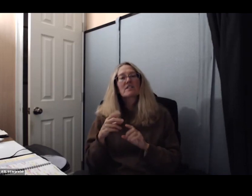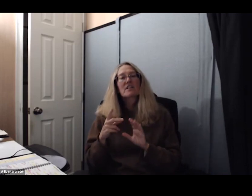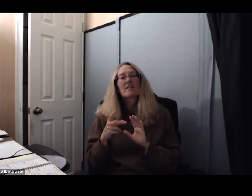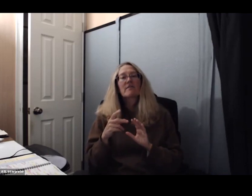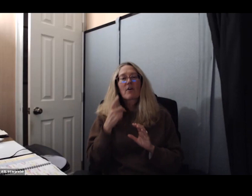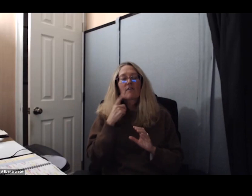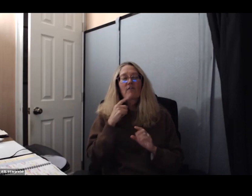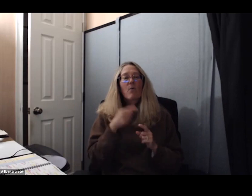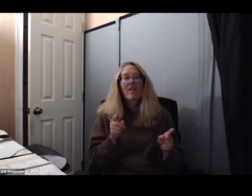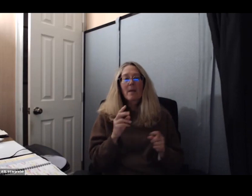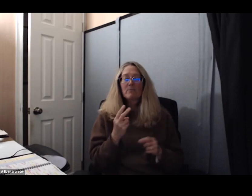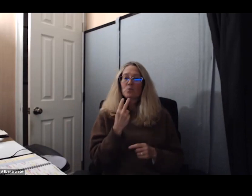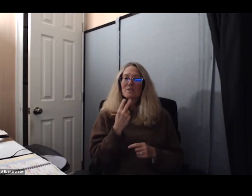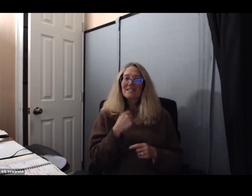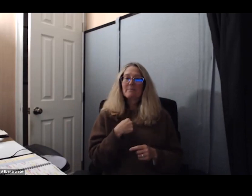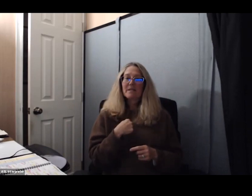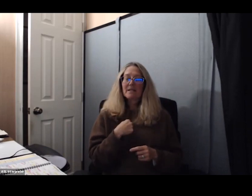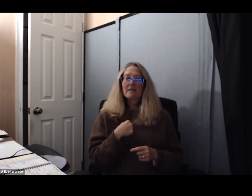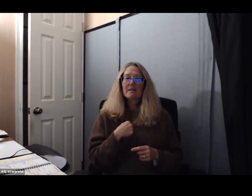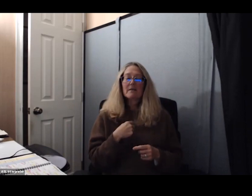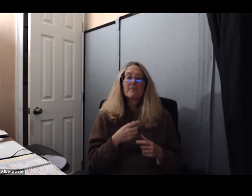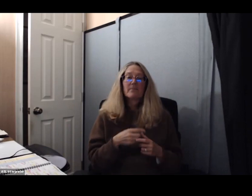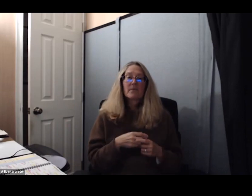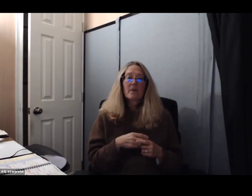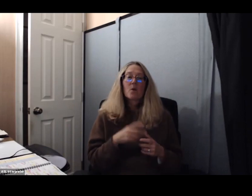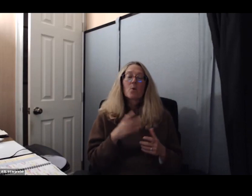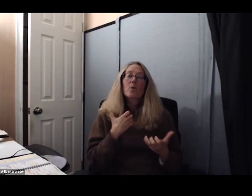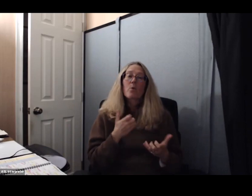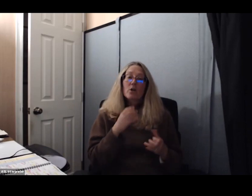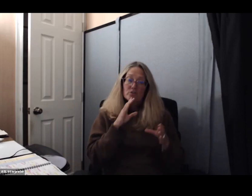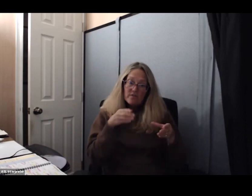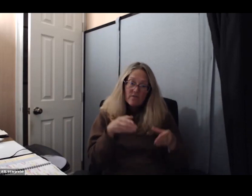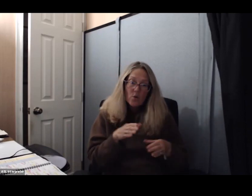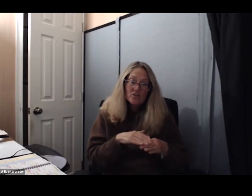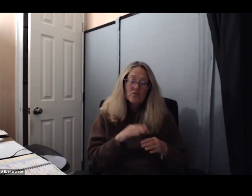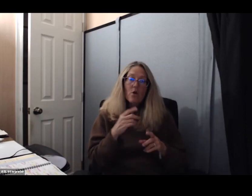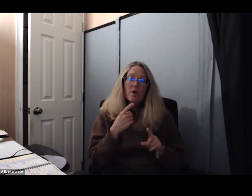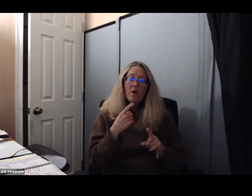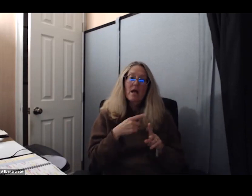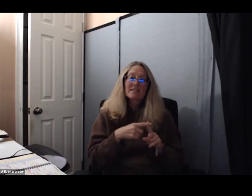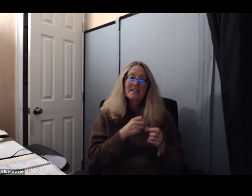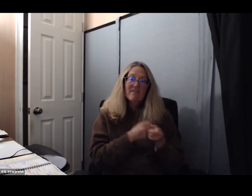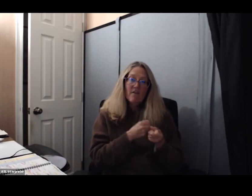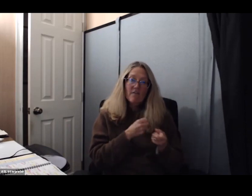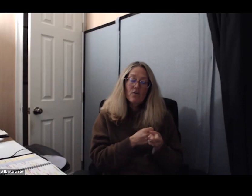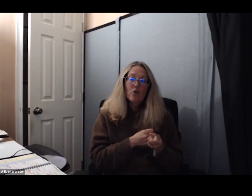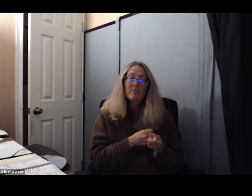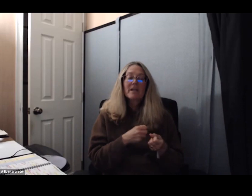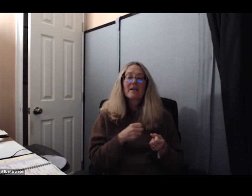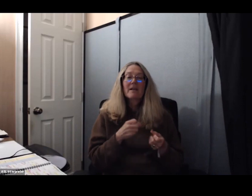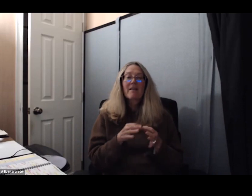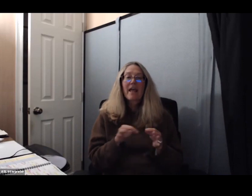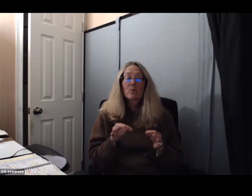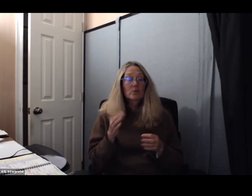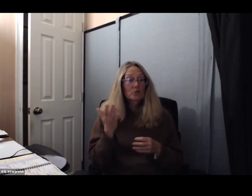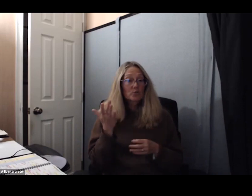well. So yes, like Ms. Edison mentioned, we really wanted to focus on positive affirming language